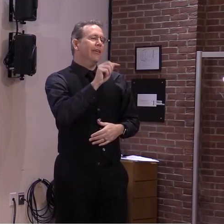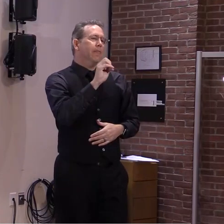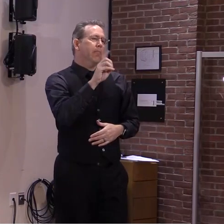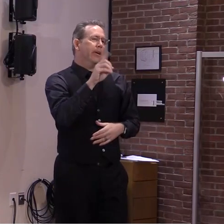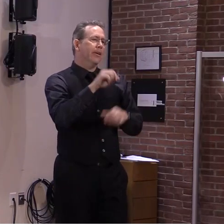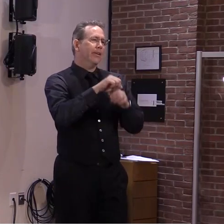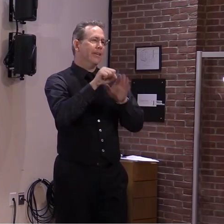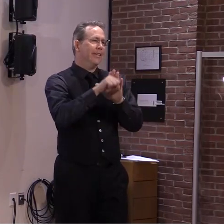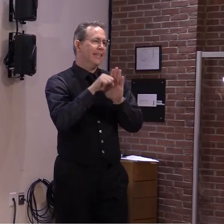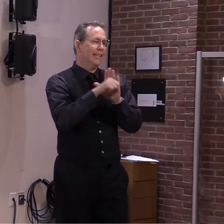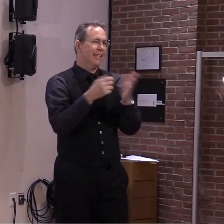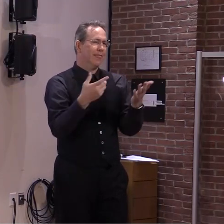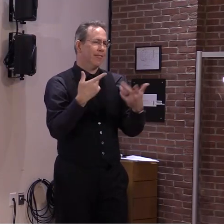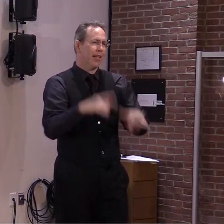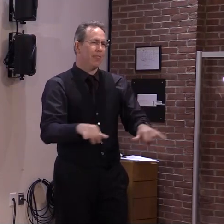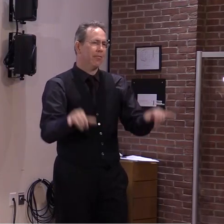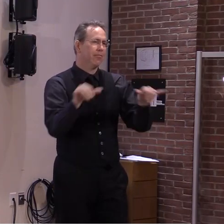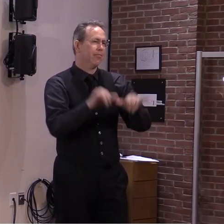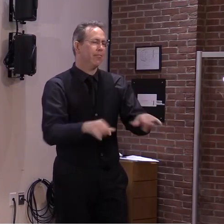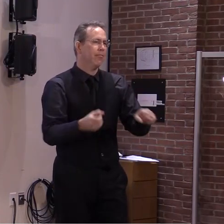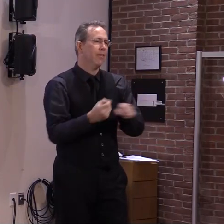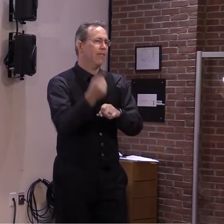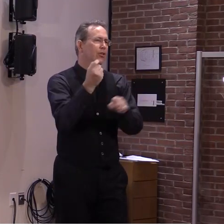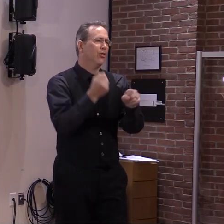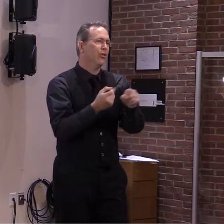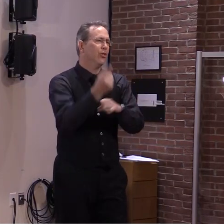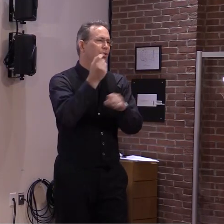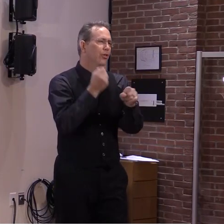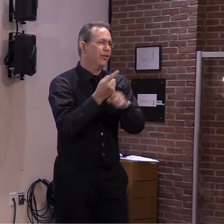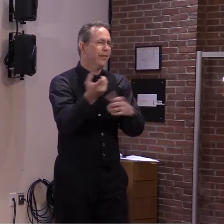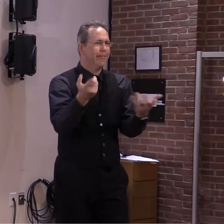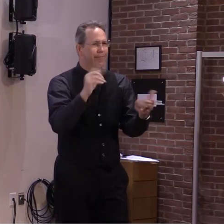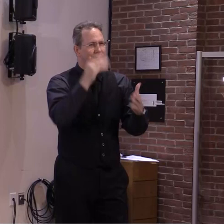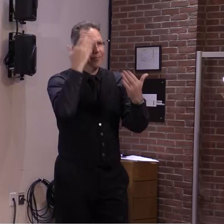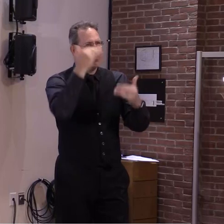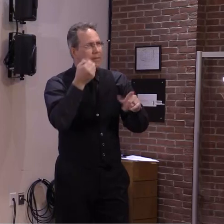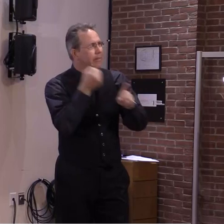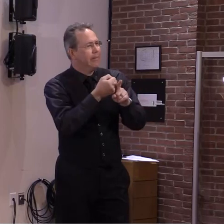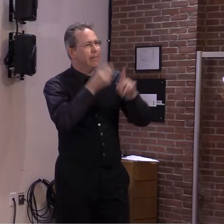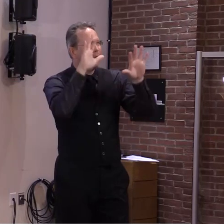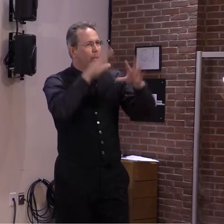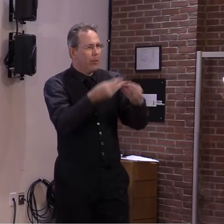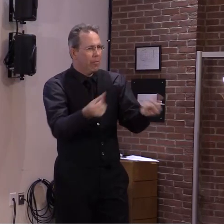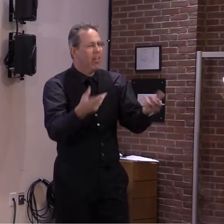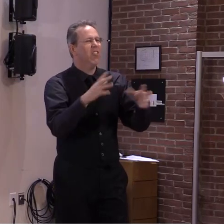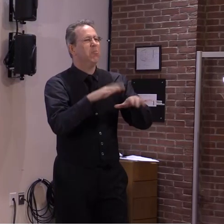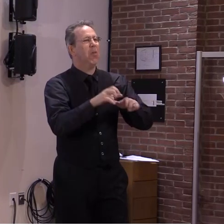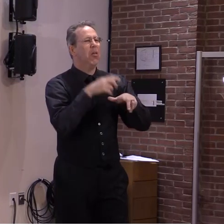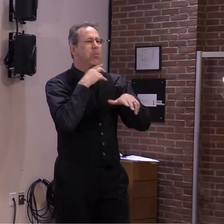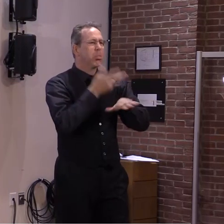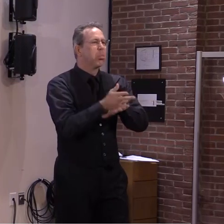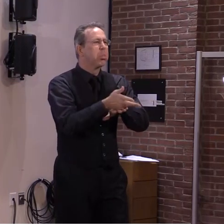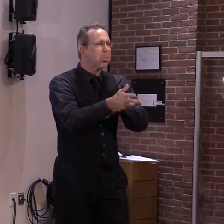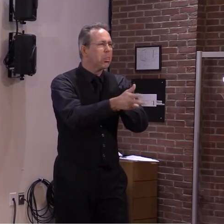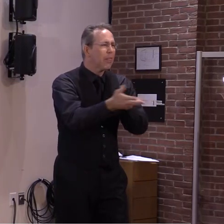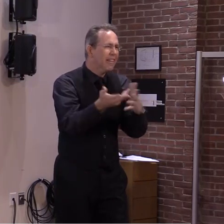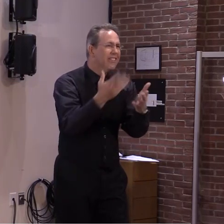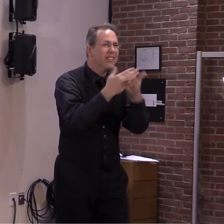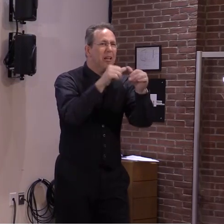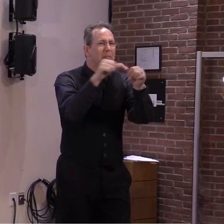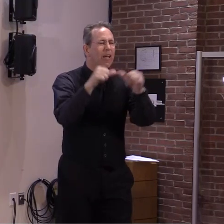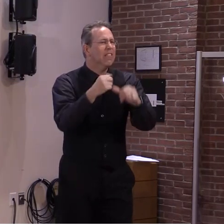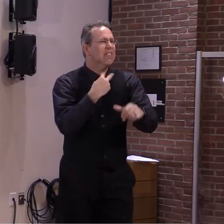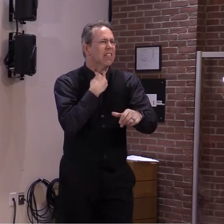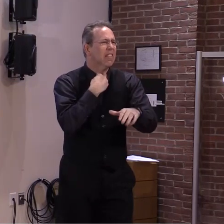is typical of a mud season in Vermont as well. Some areas aren't as impacted. I did